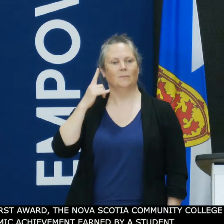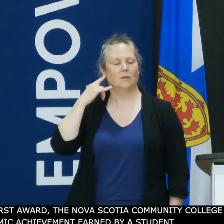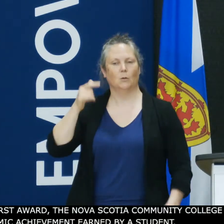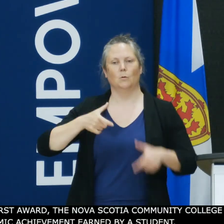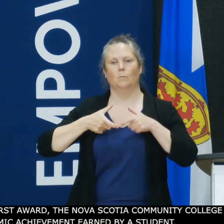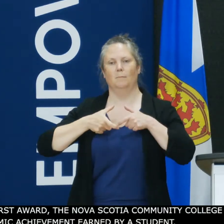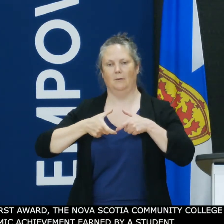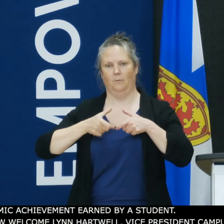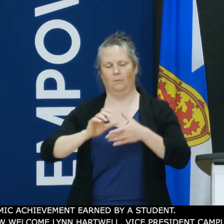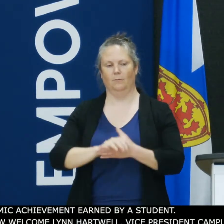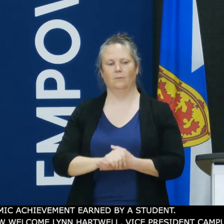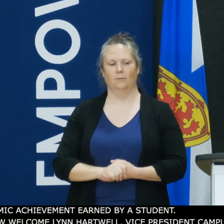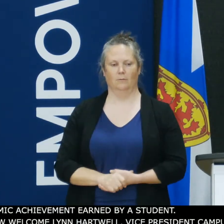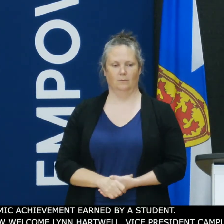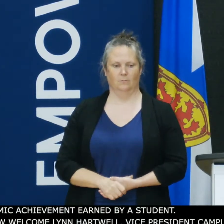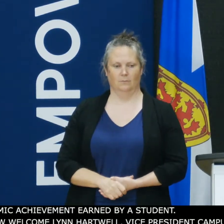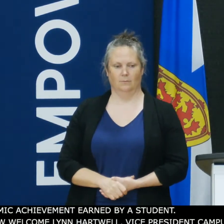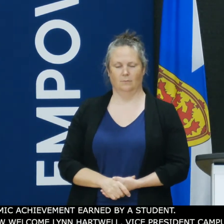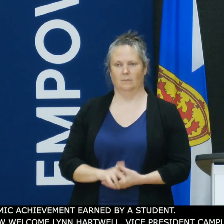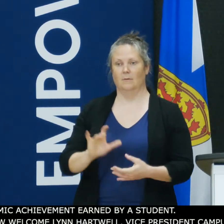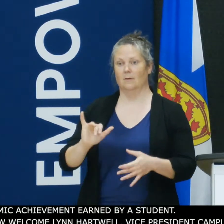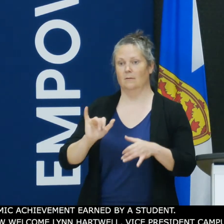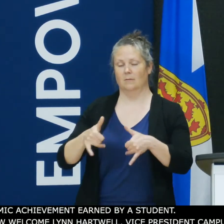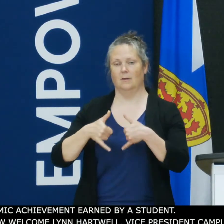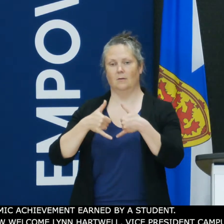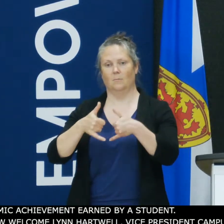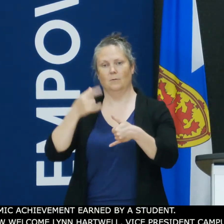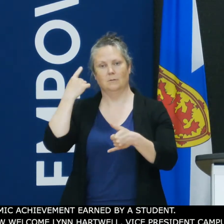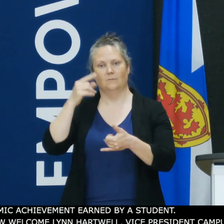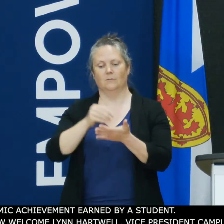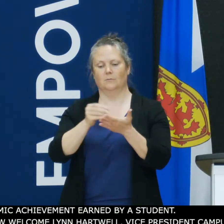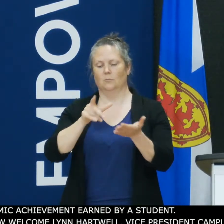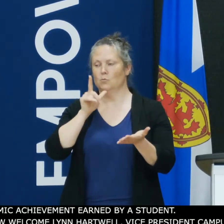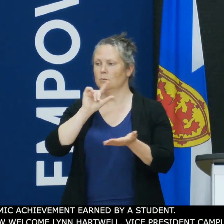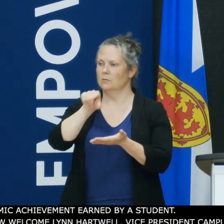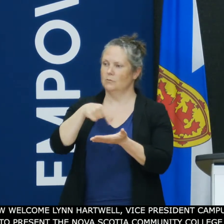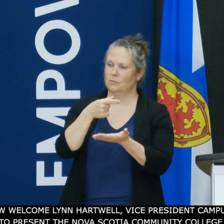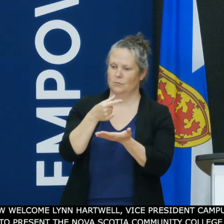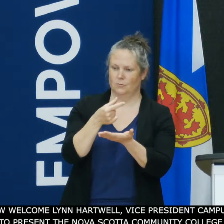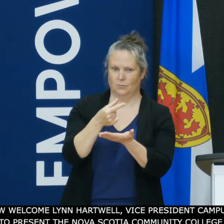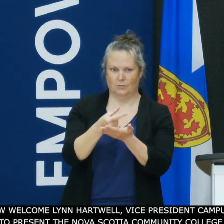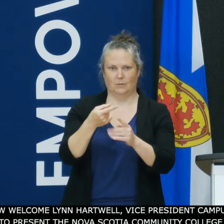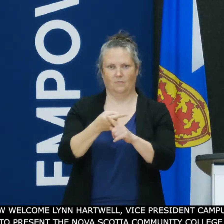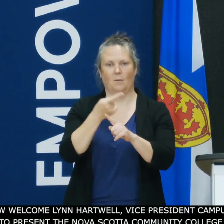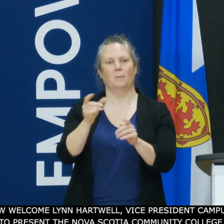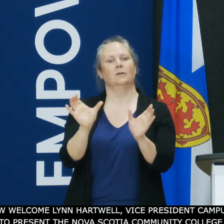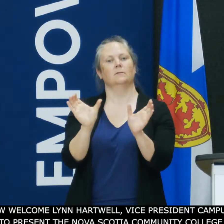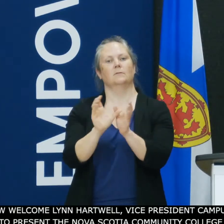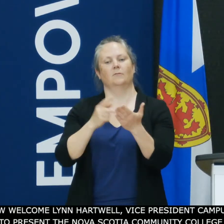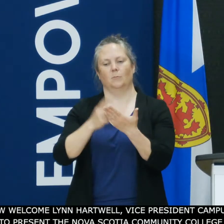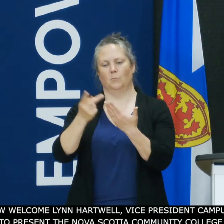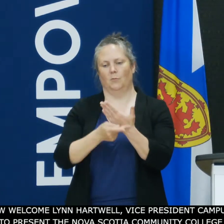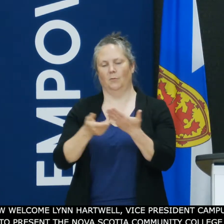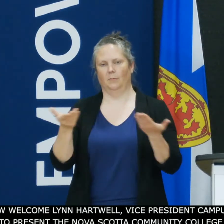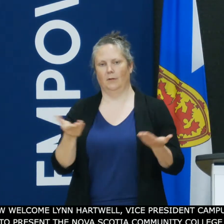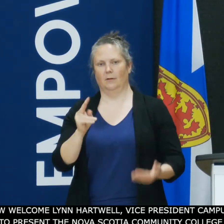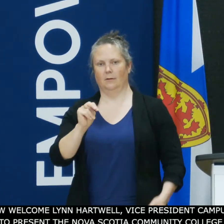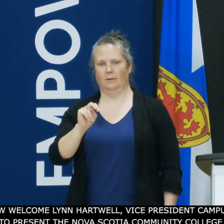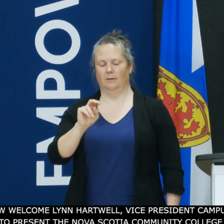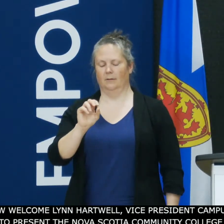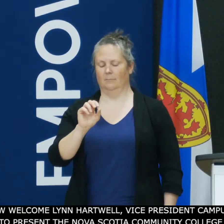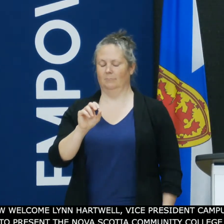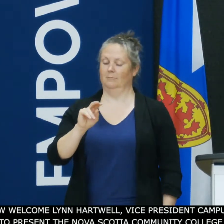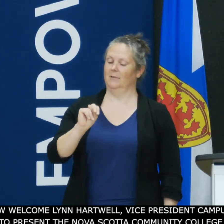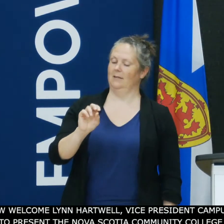Medal. This is awarded to a graduating student of a college certificate program who has achieved